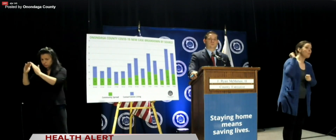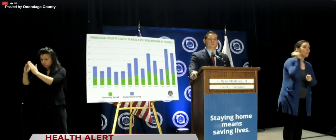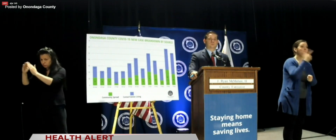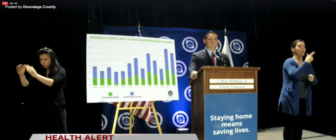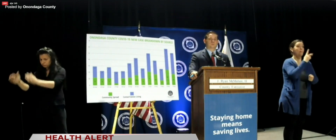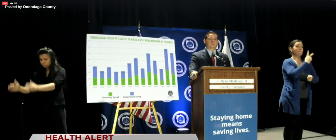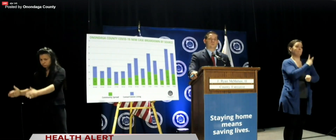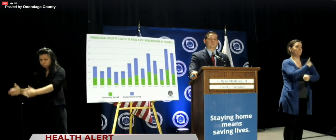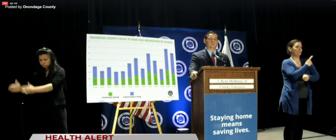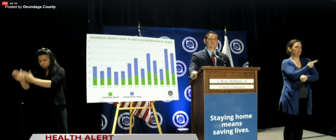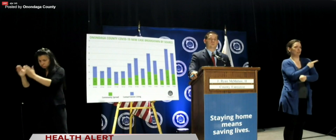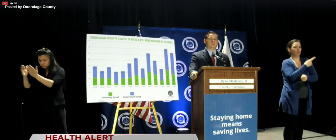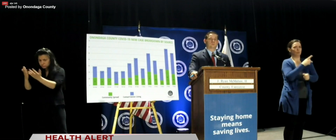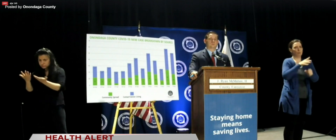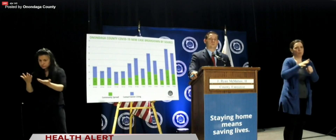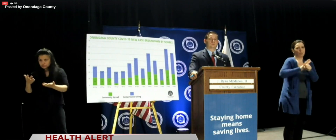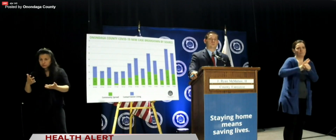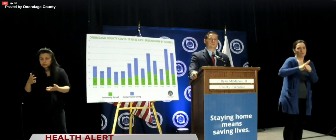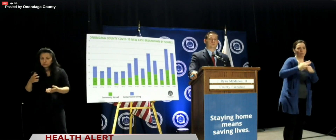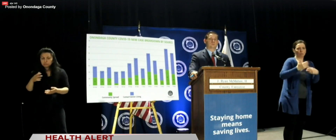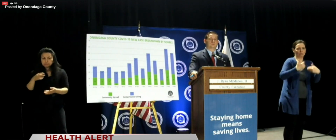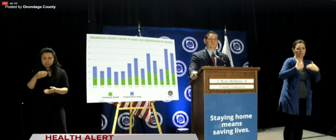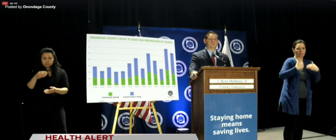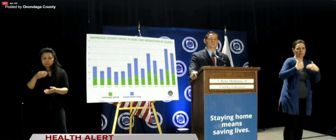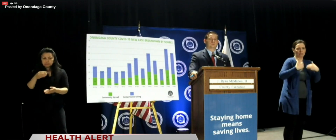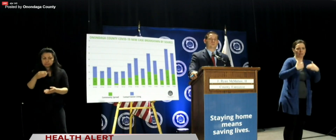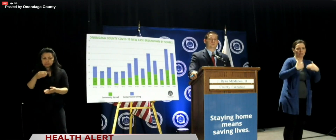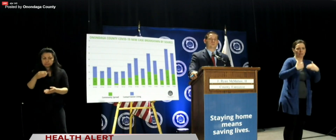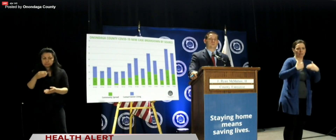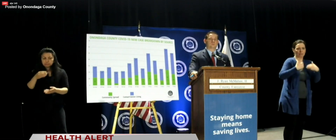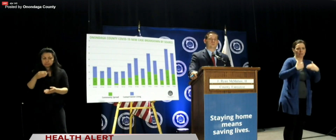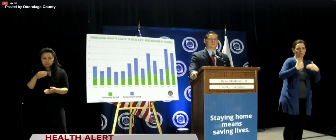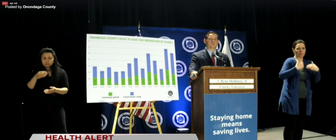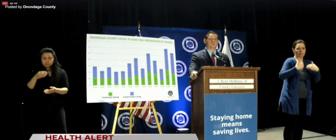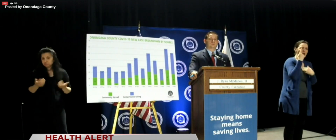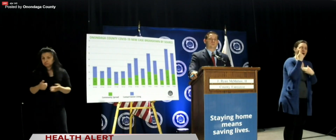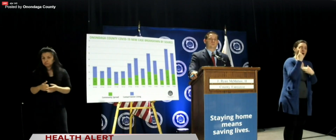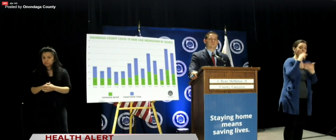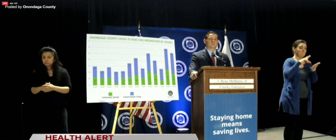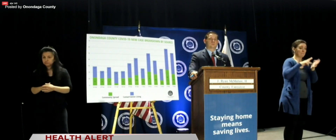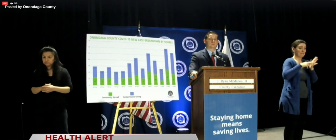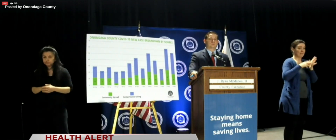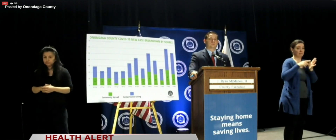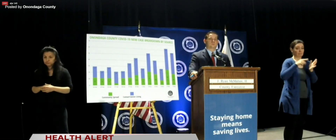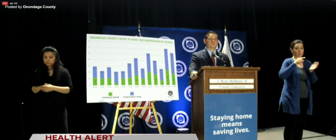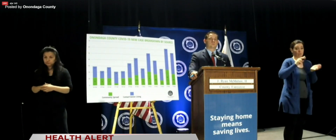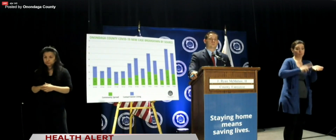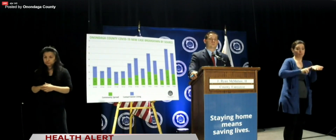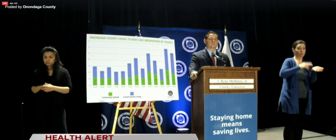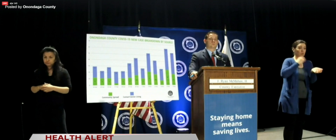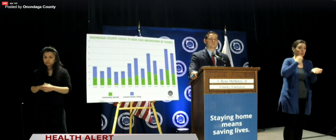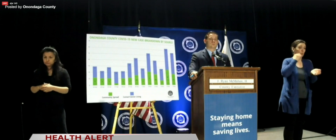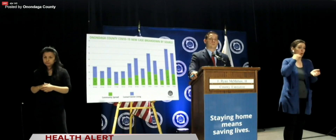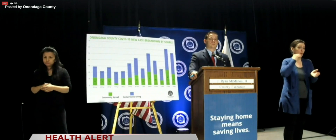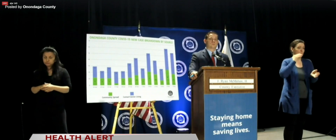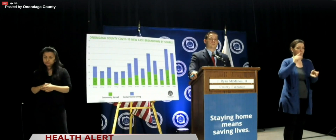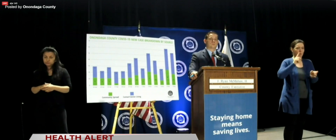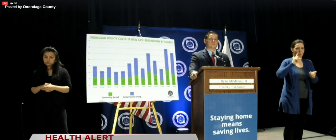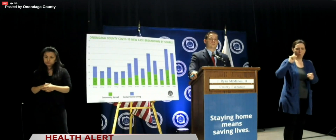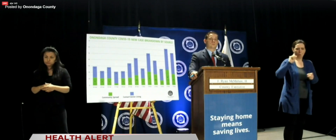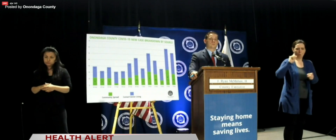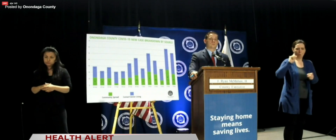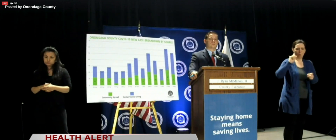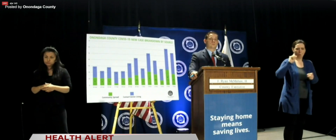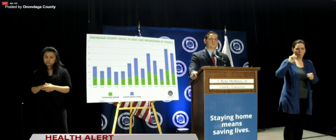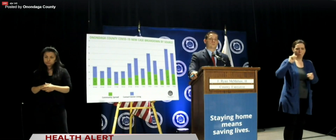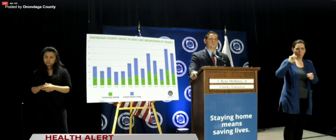moved people who are just asymptomatic or have mild symptoms? And how is that range determined? And then if someone is being moved